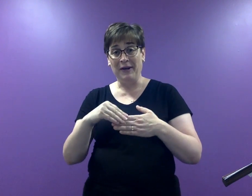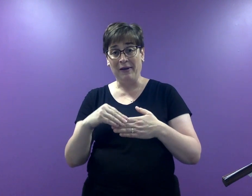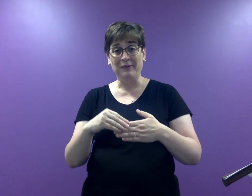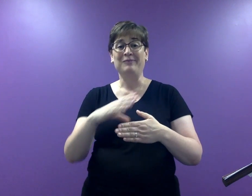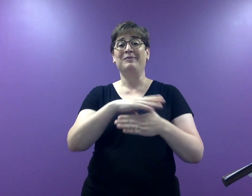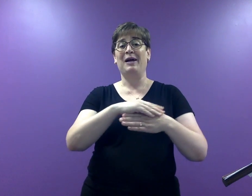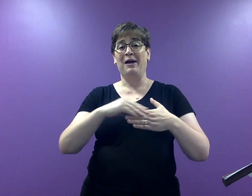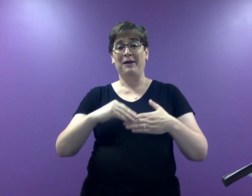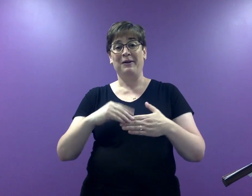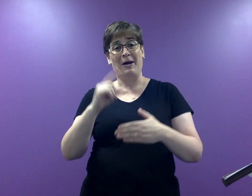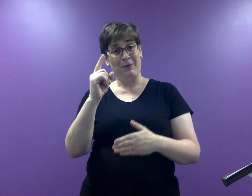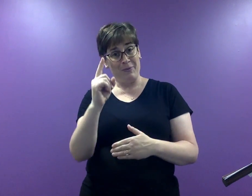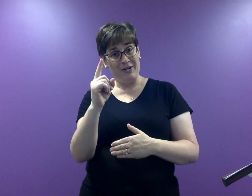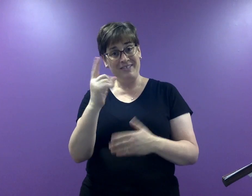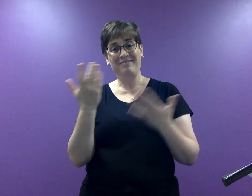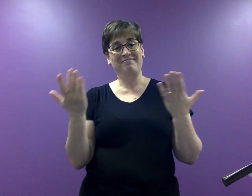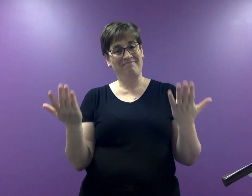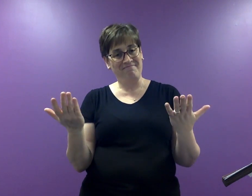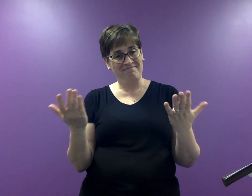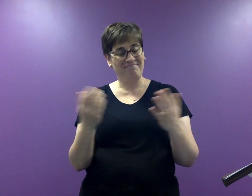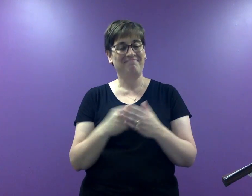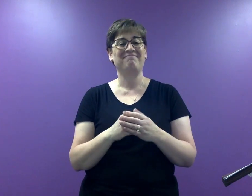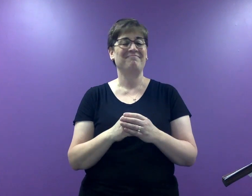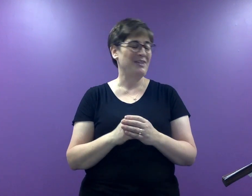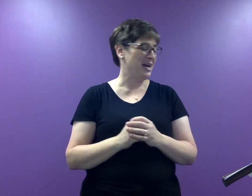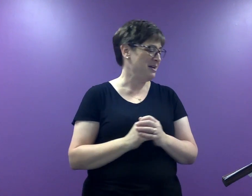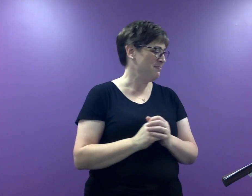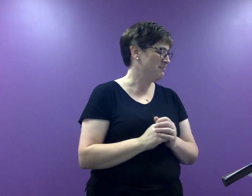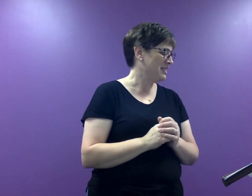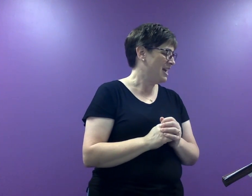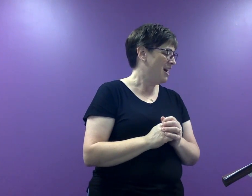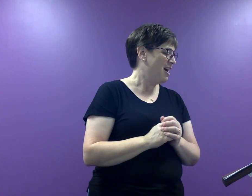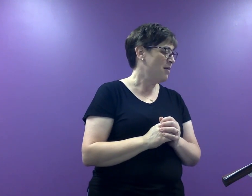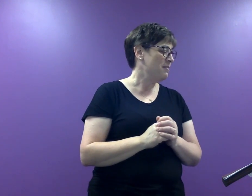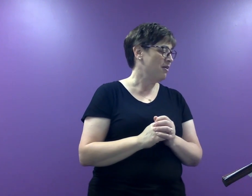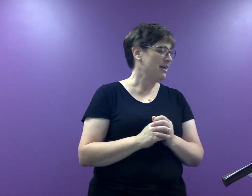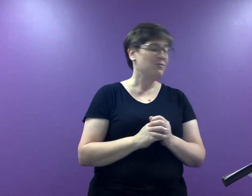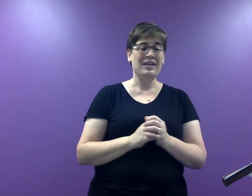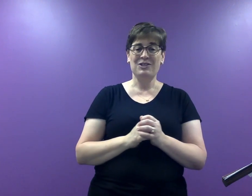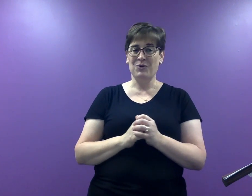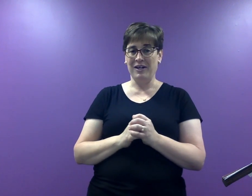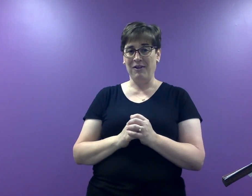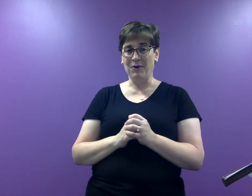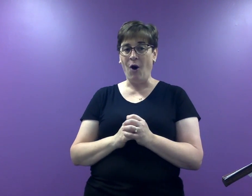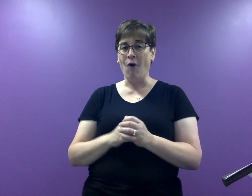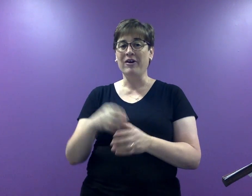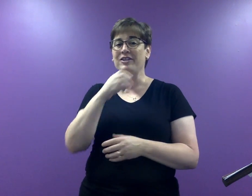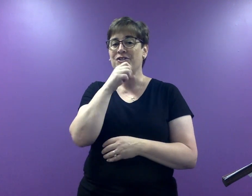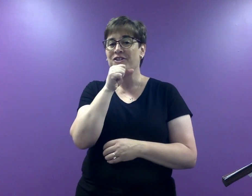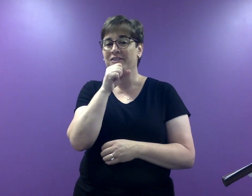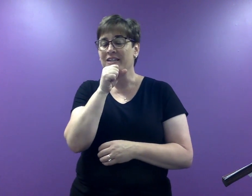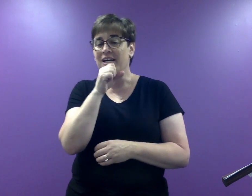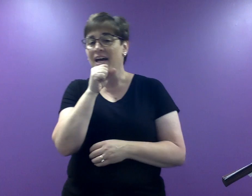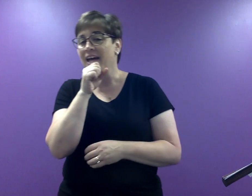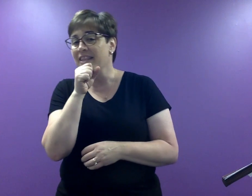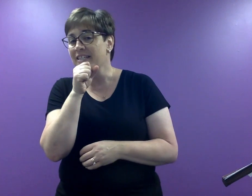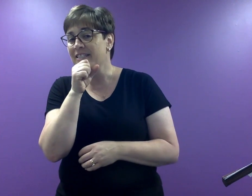$1. $1. Okay. All right, then we get into a color, orange. And this